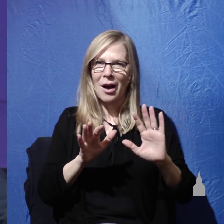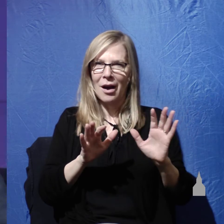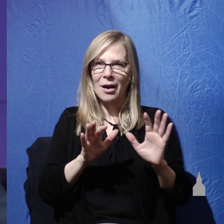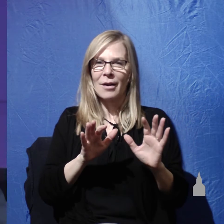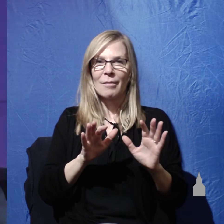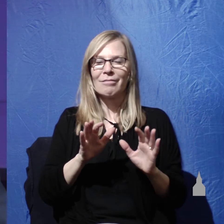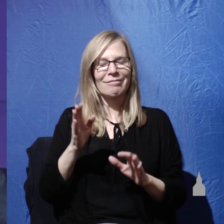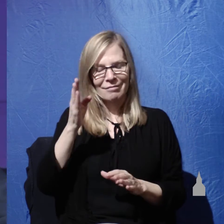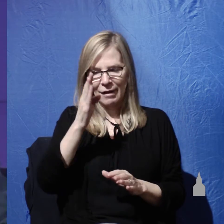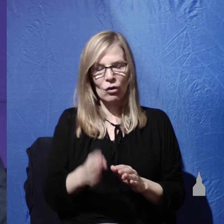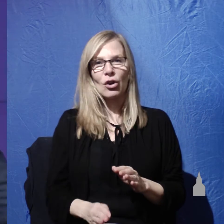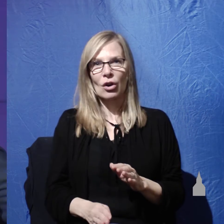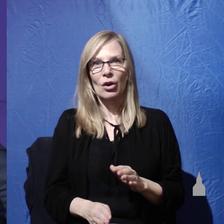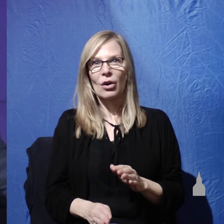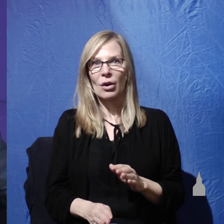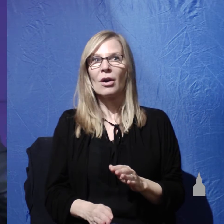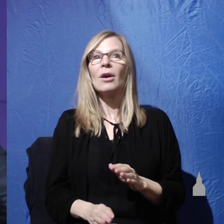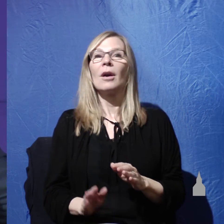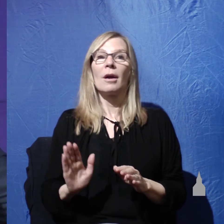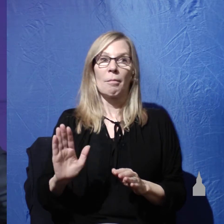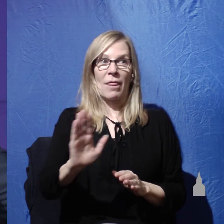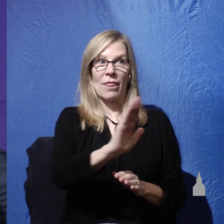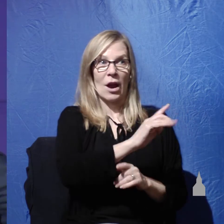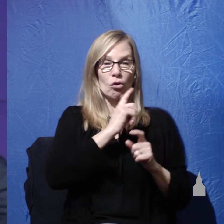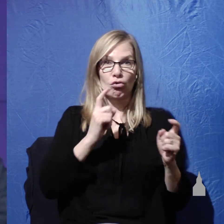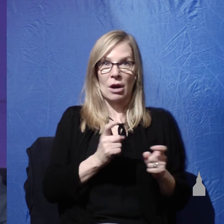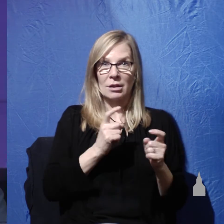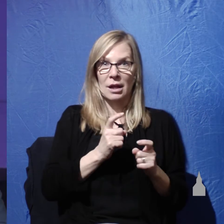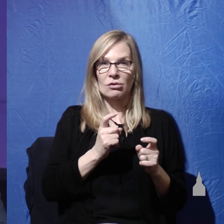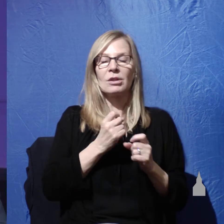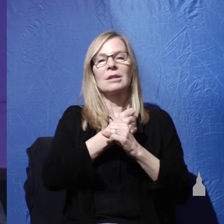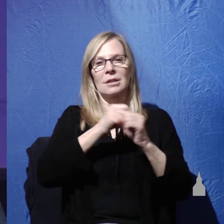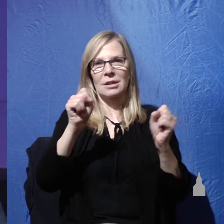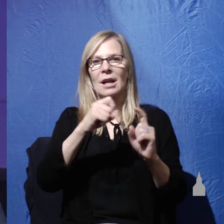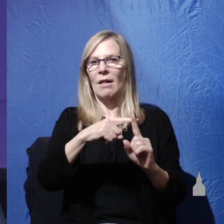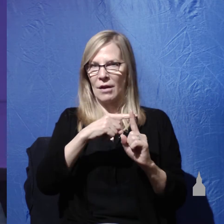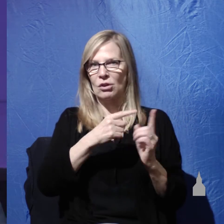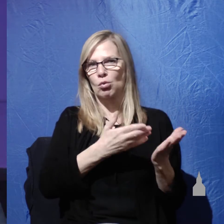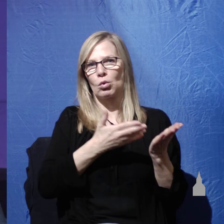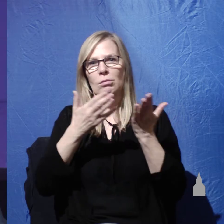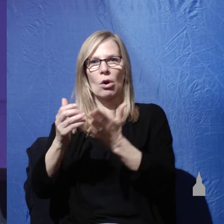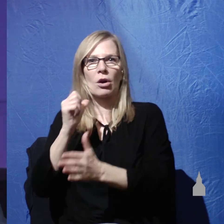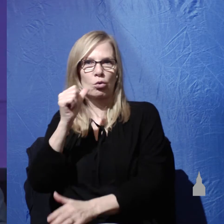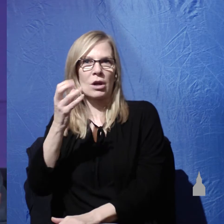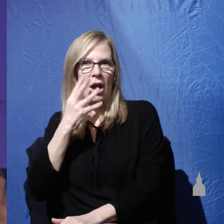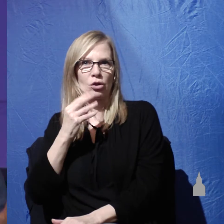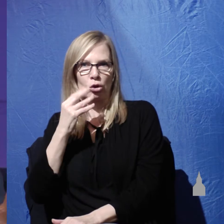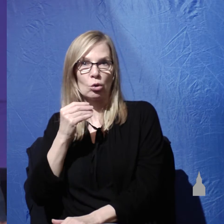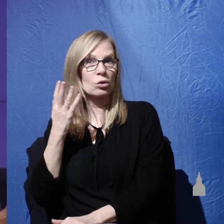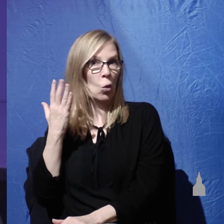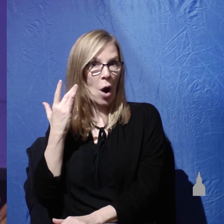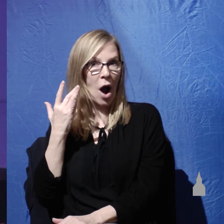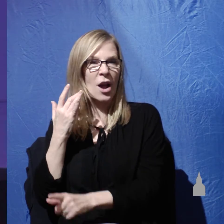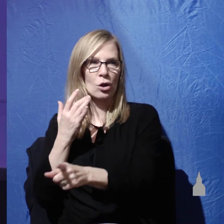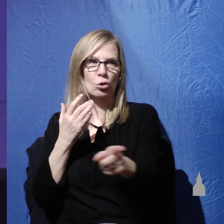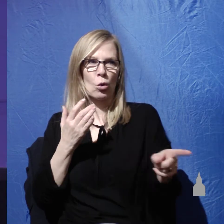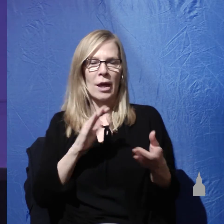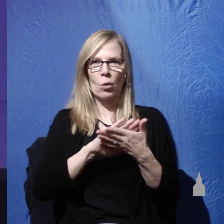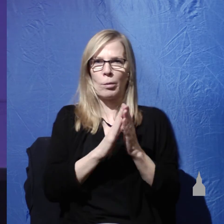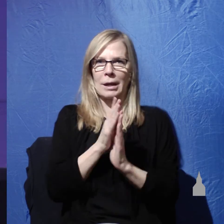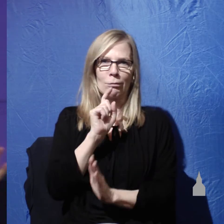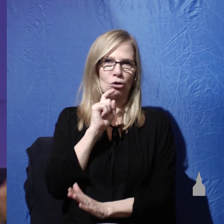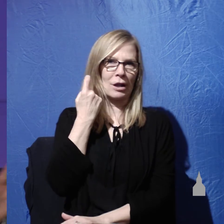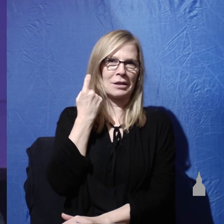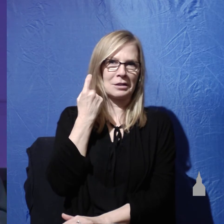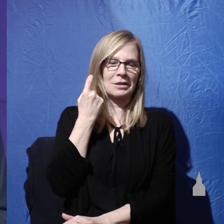says, may it never be. By their transgression, salvation has come to the Gentiles to make them jealous. See, God didn't set Israel